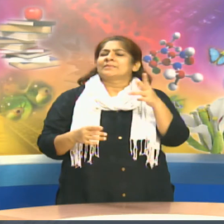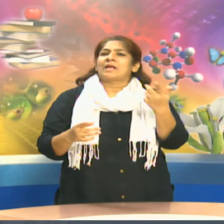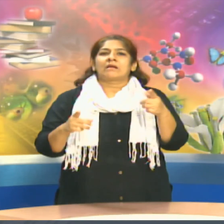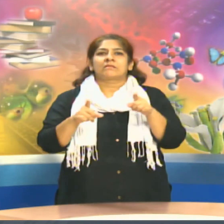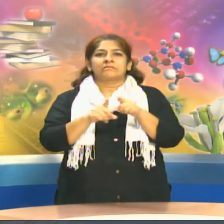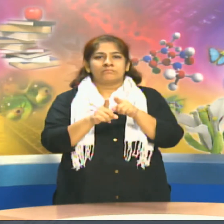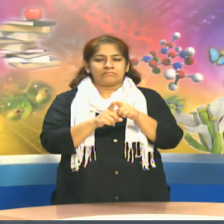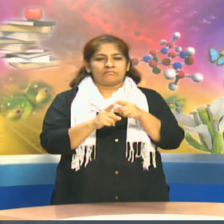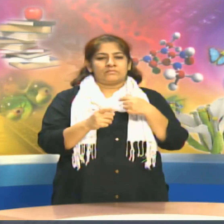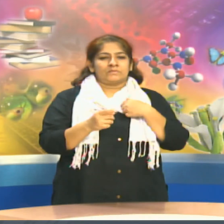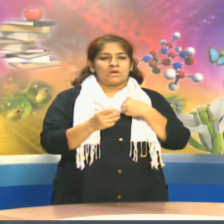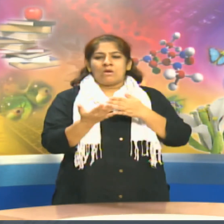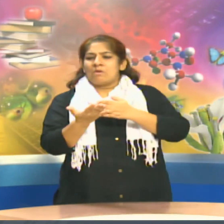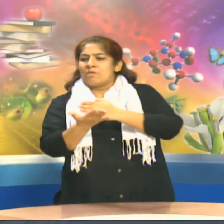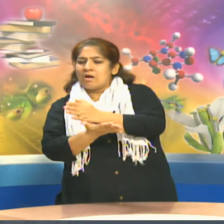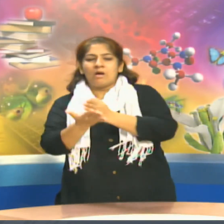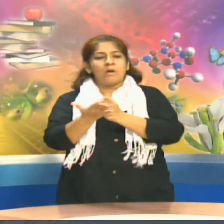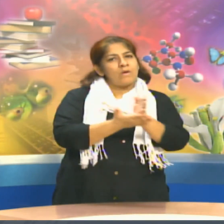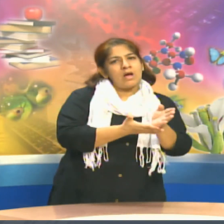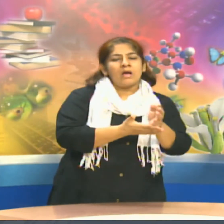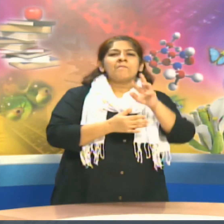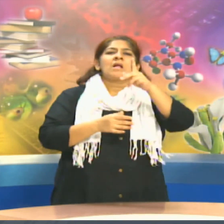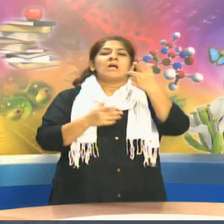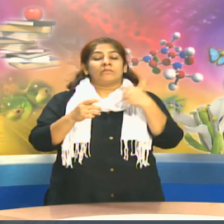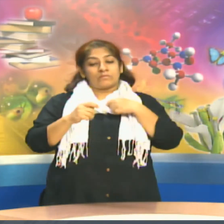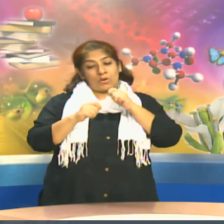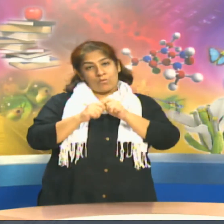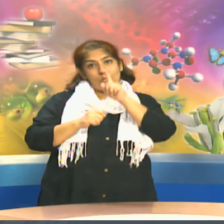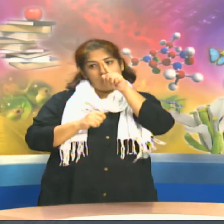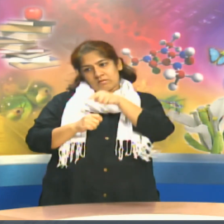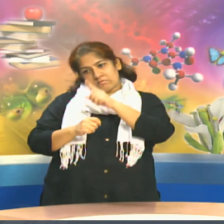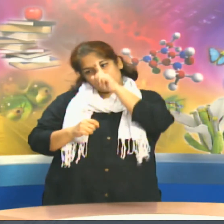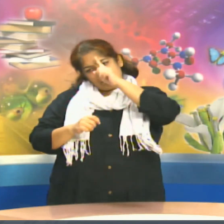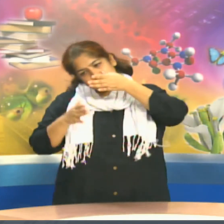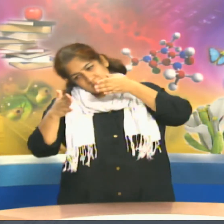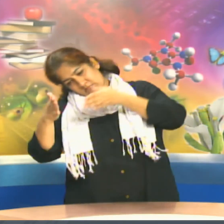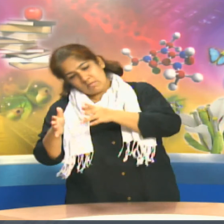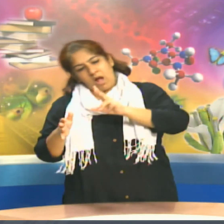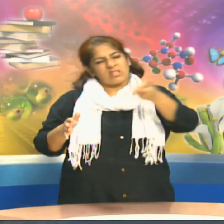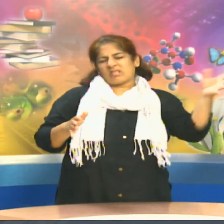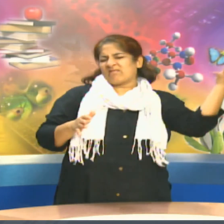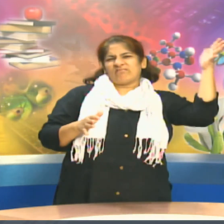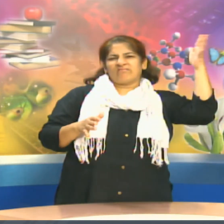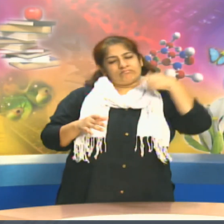work. The next step, this next process of planning is